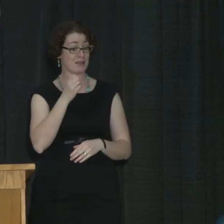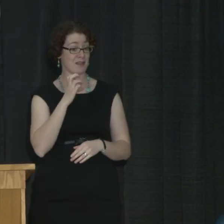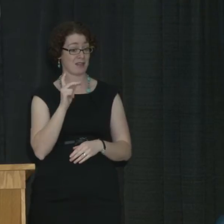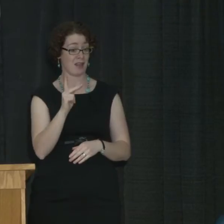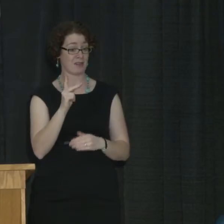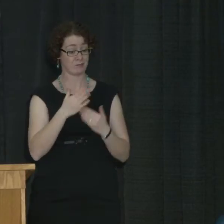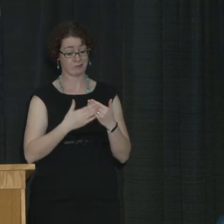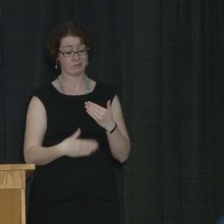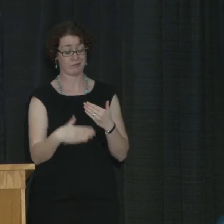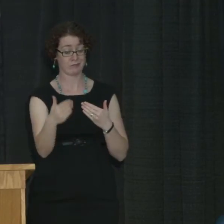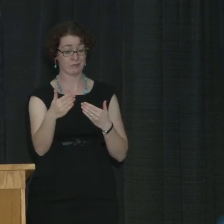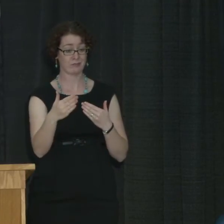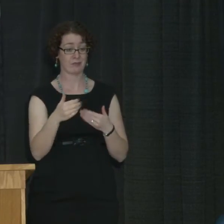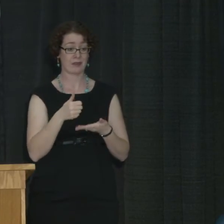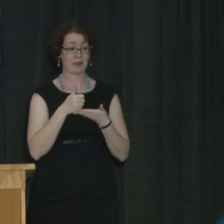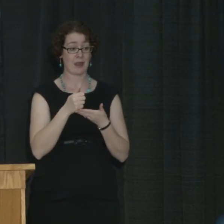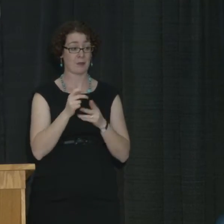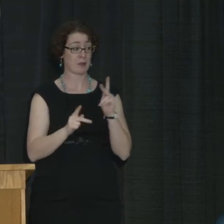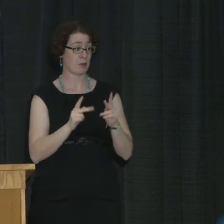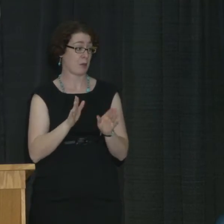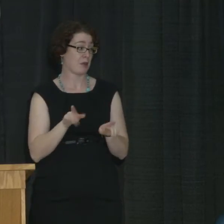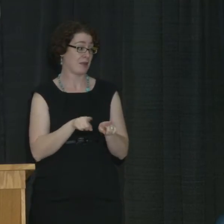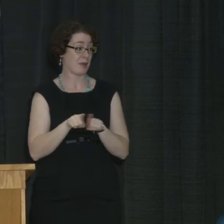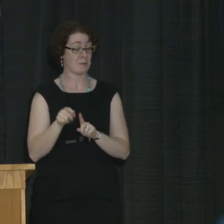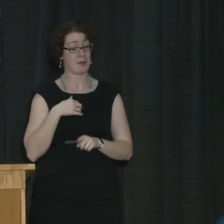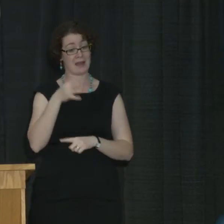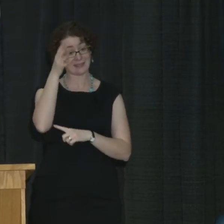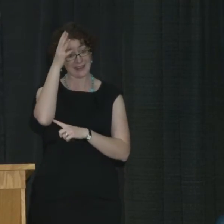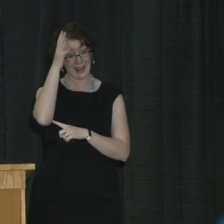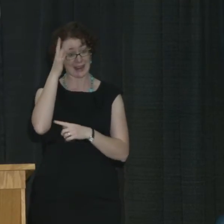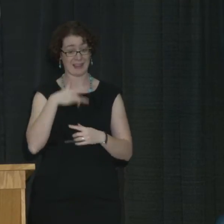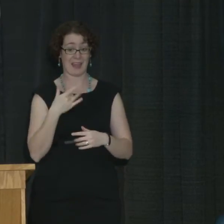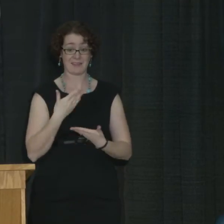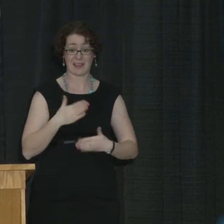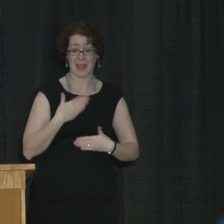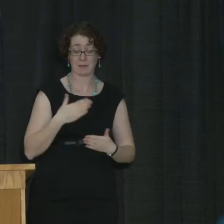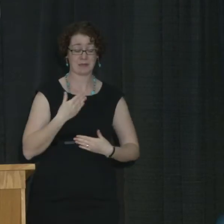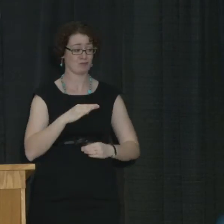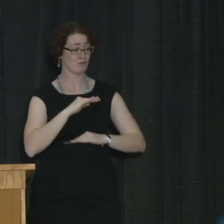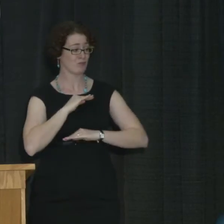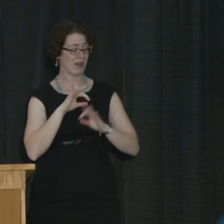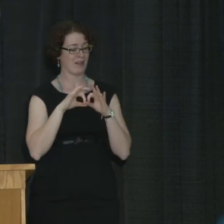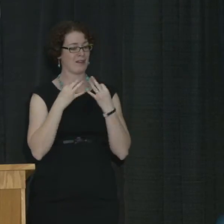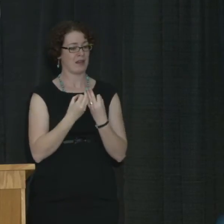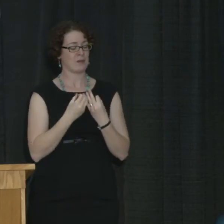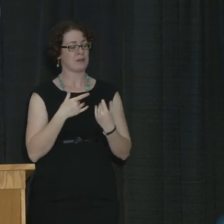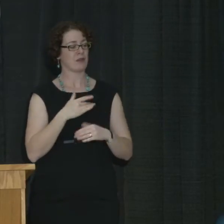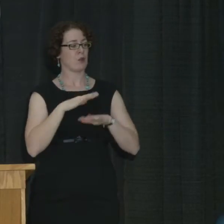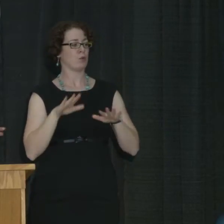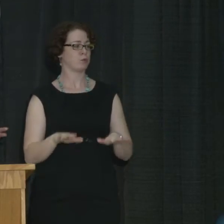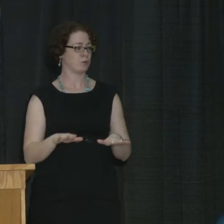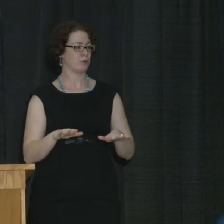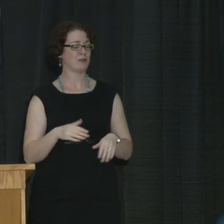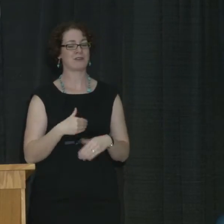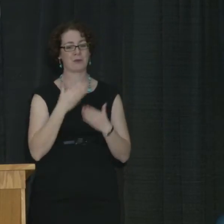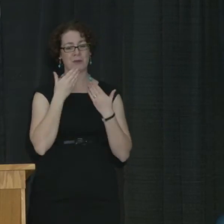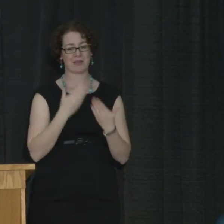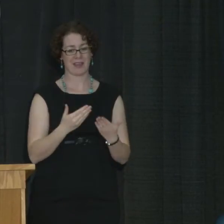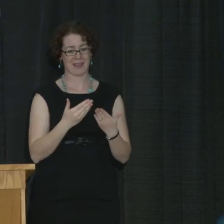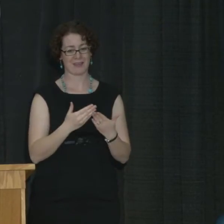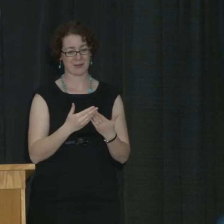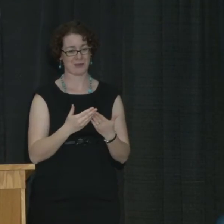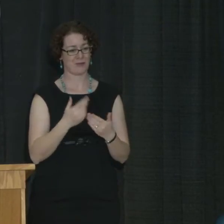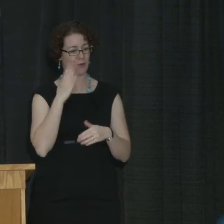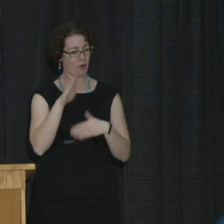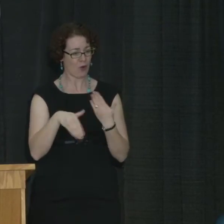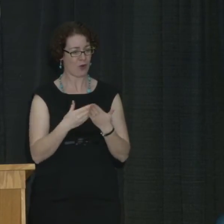careers as you help make people like my dad's lives good and our families just a little better. So thank you ever so much for all